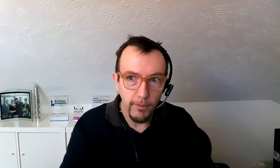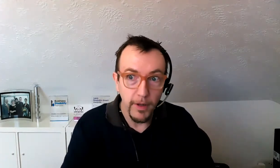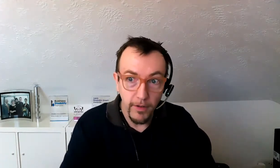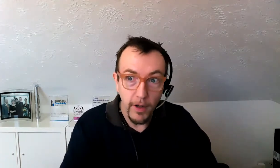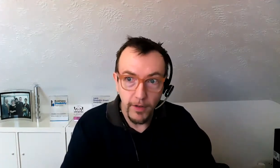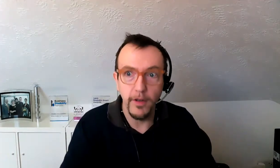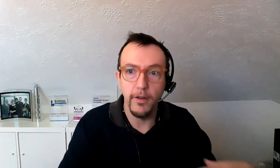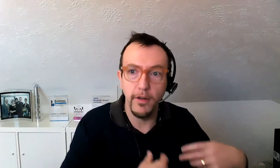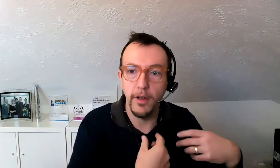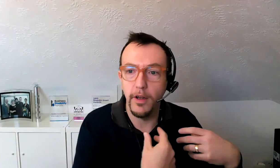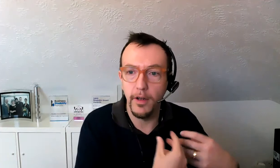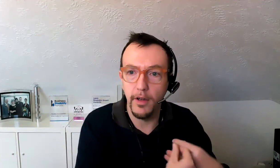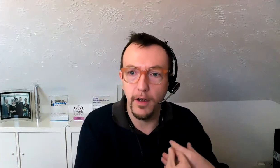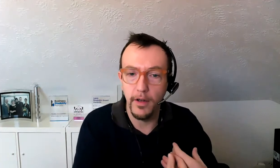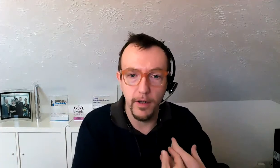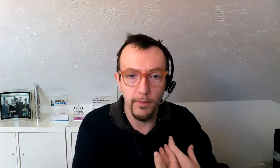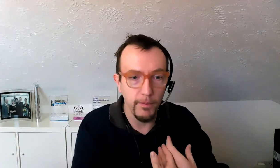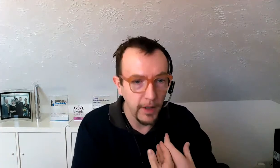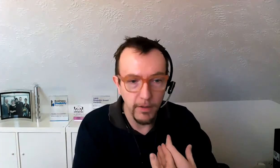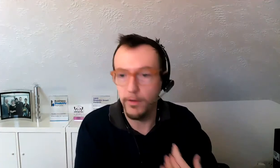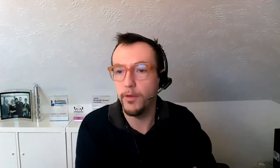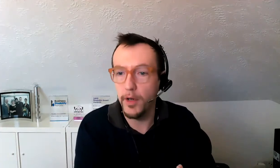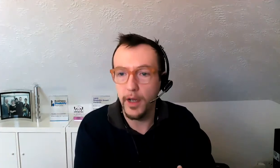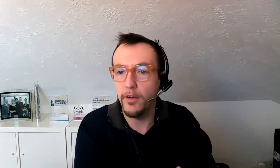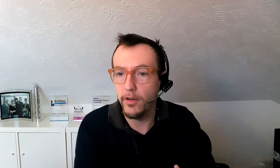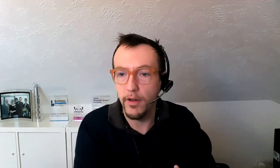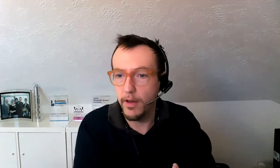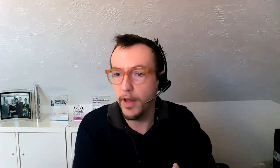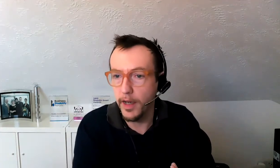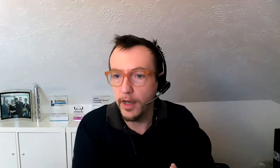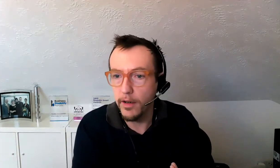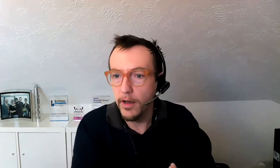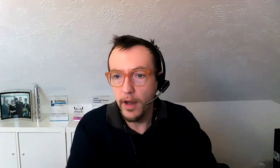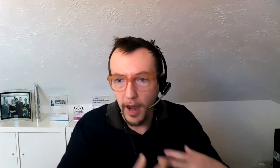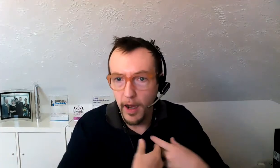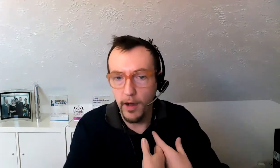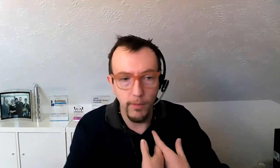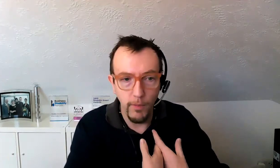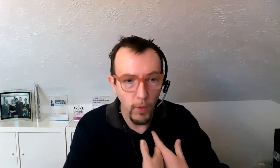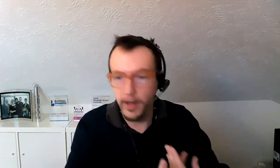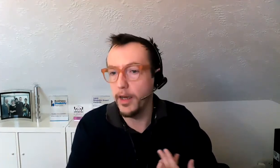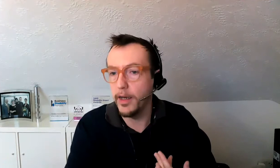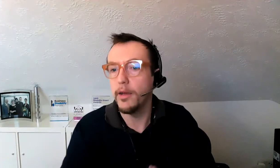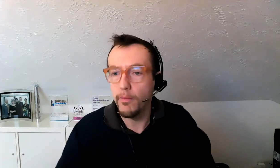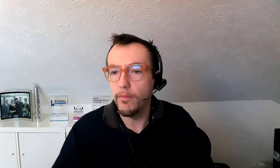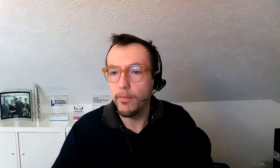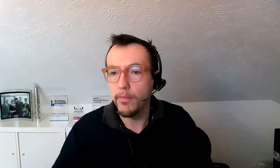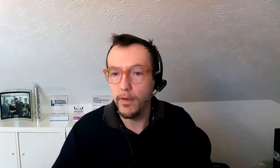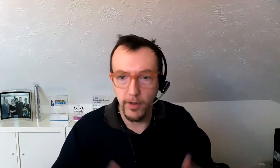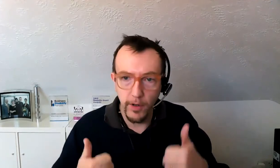with the services and the means of communication that they need when they need it? Do you have